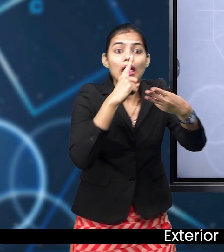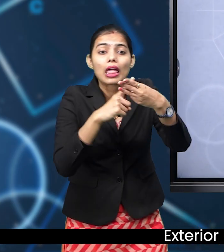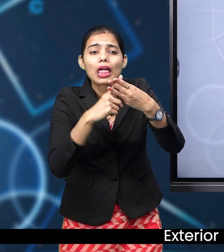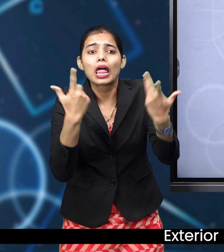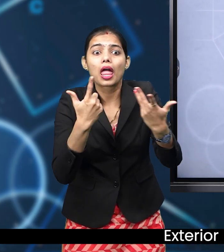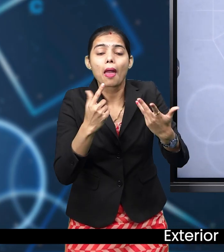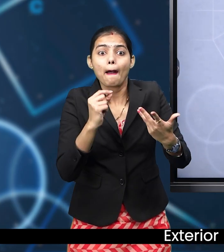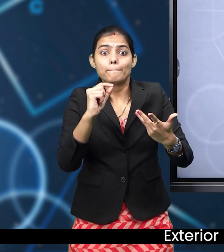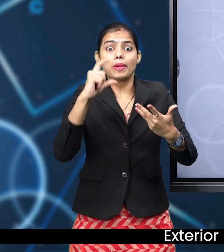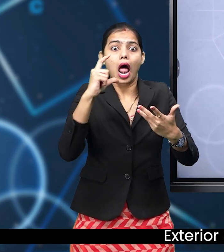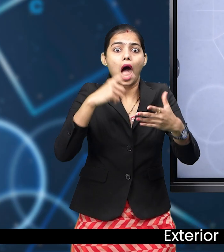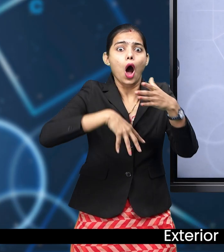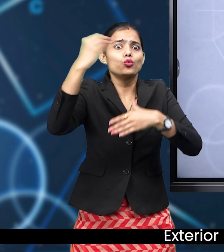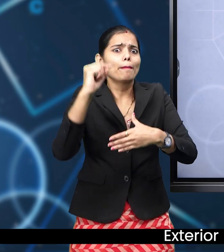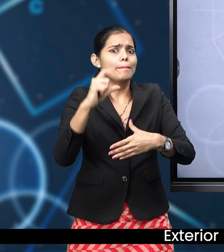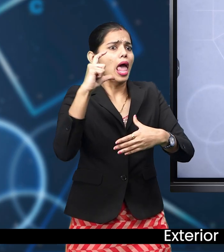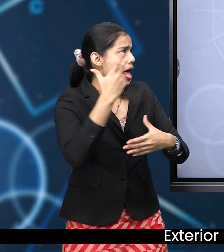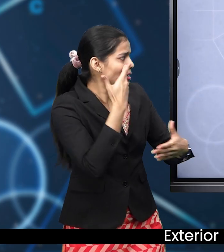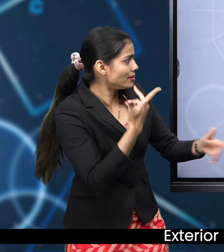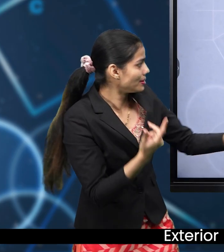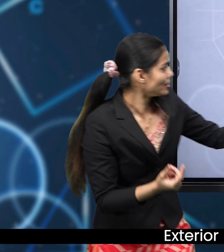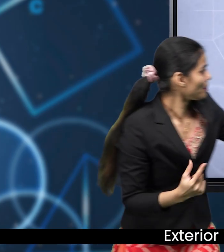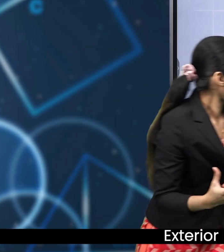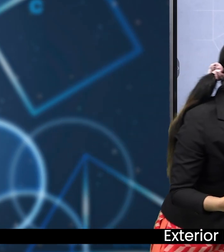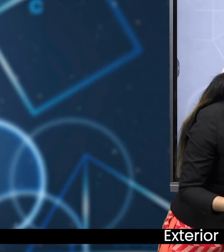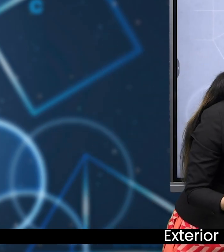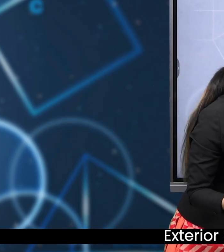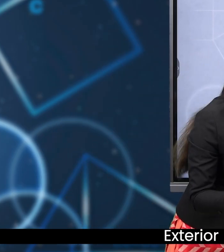And exterior, outside of the curve.